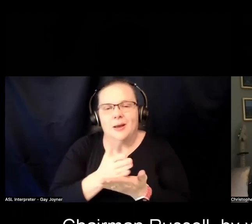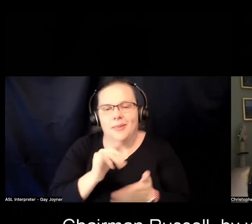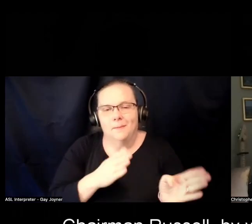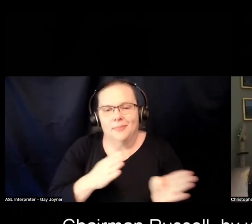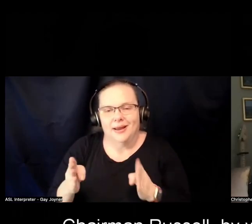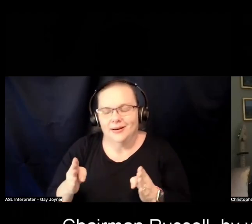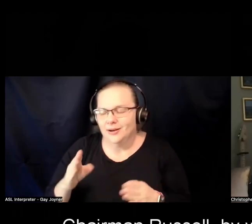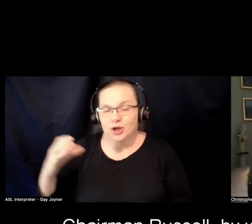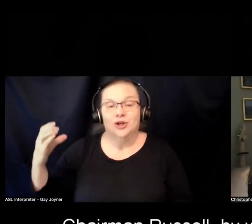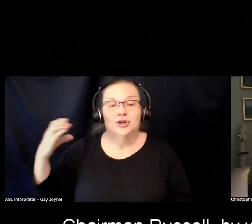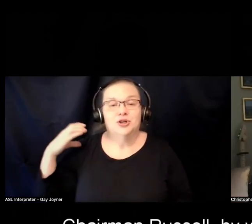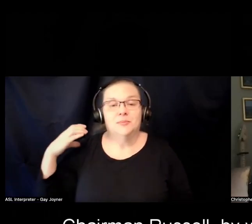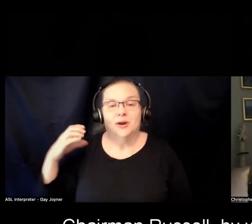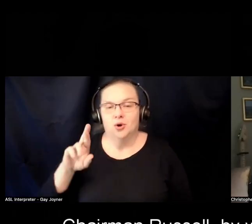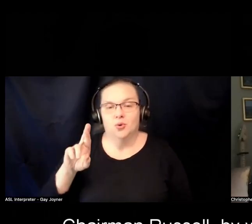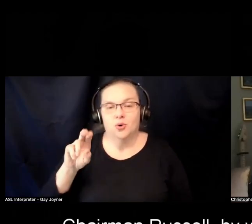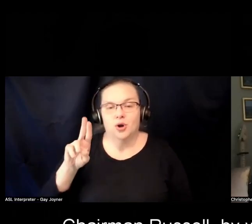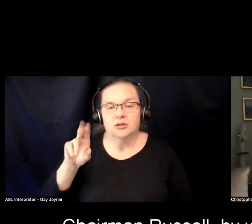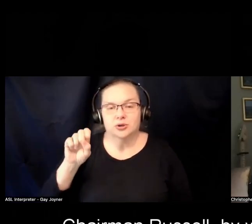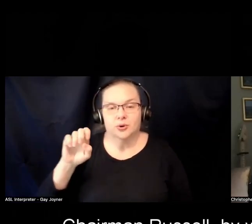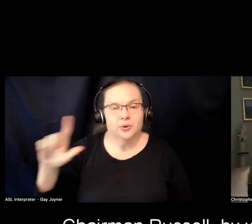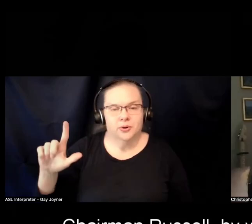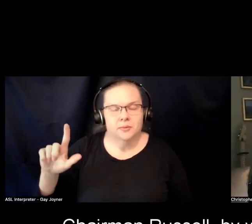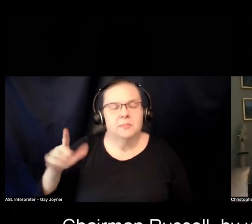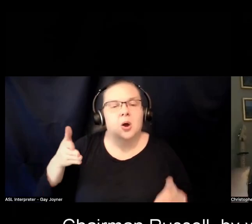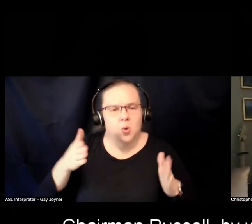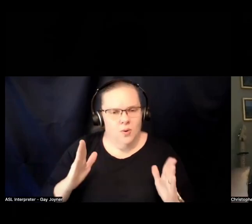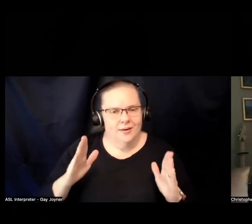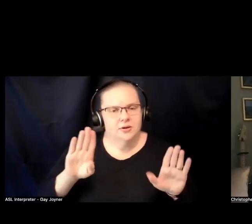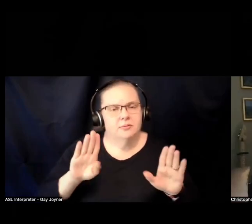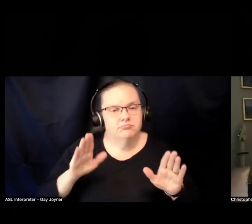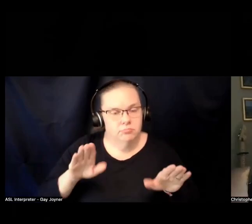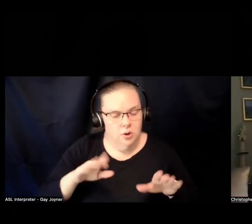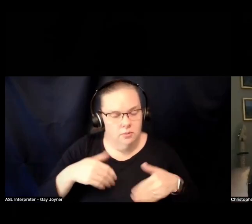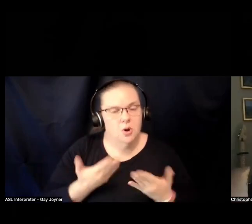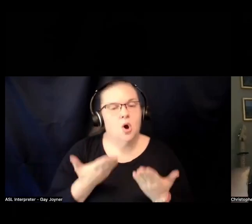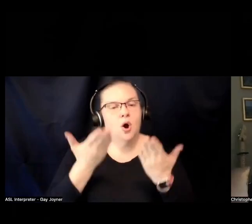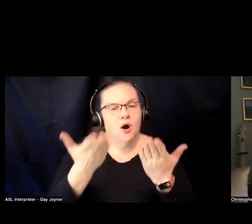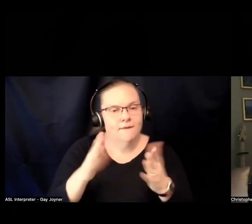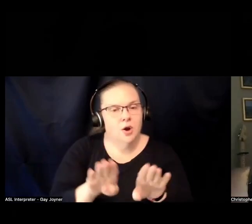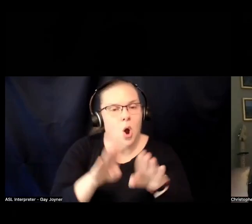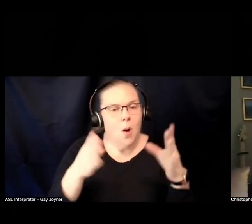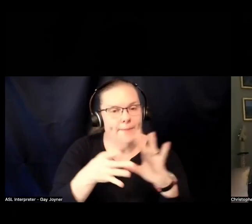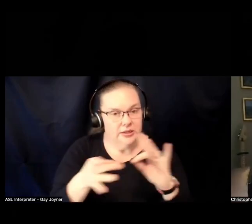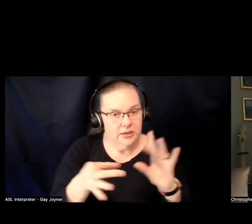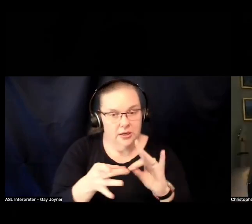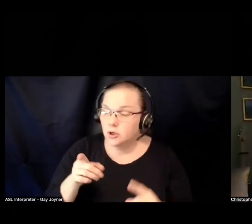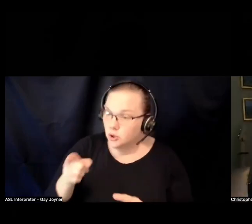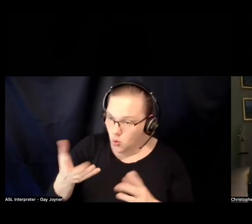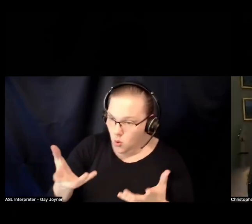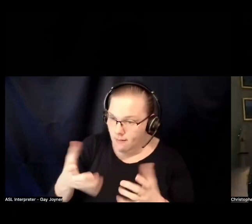Chairman Russell, by way of offering her a chance to make an opening statement, asked Rosenberg, "Do you care to make a